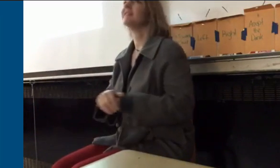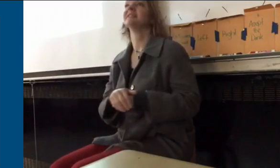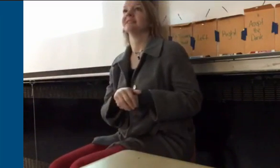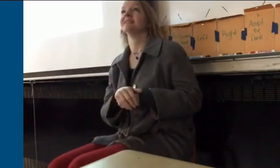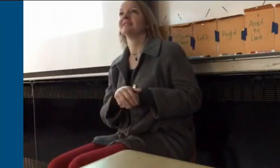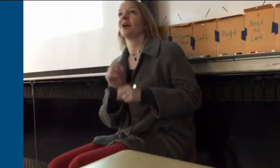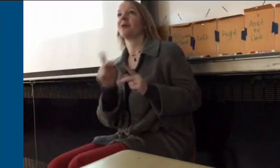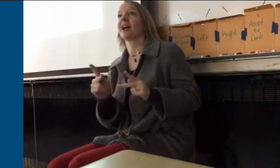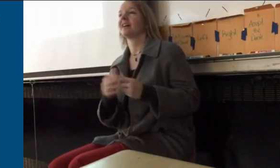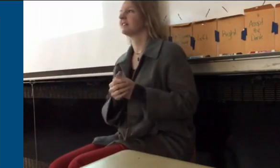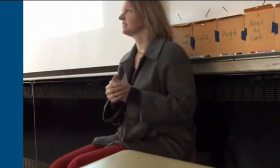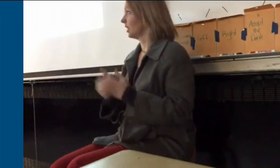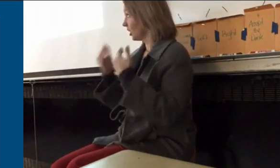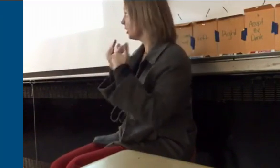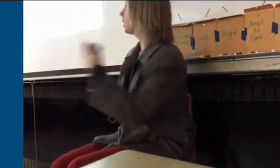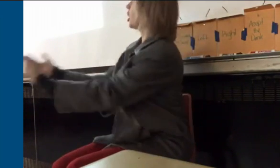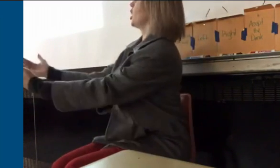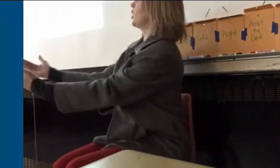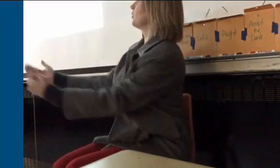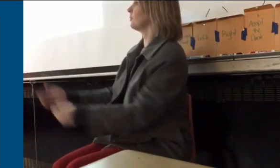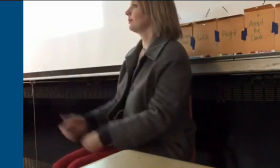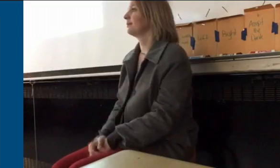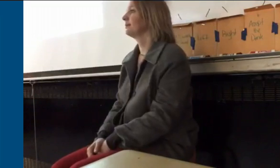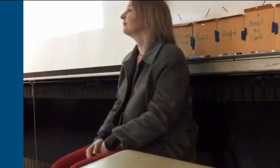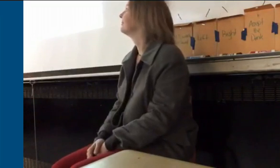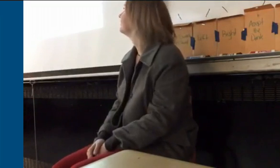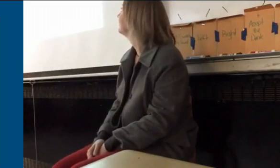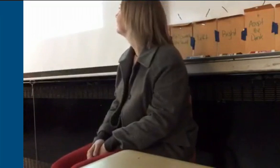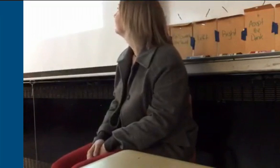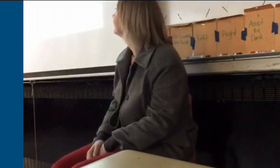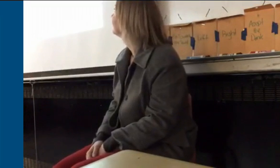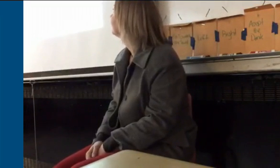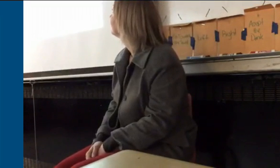ma'am. Hello!